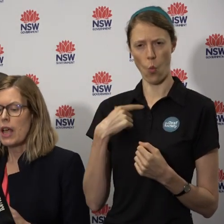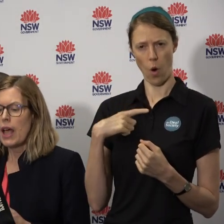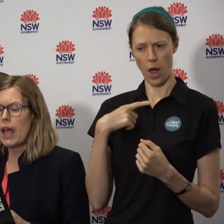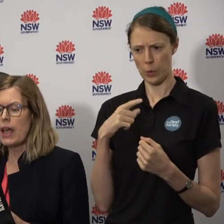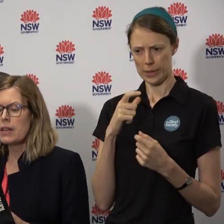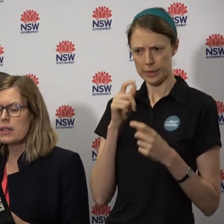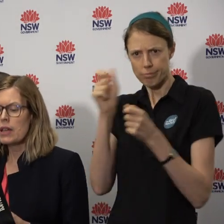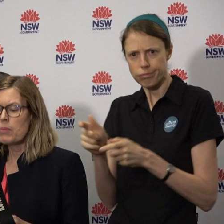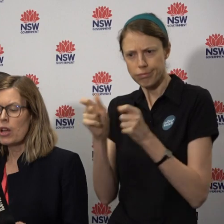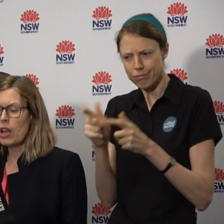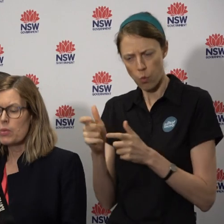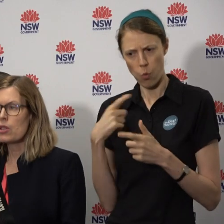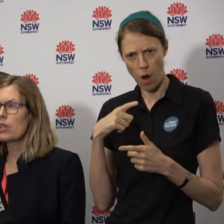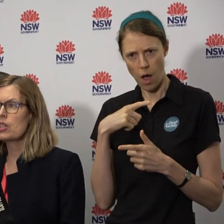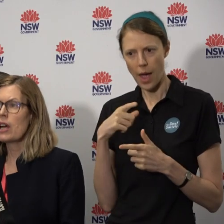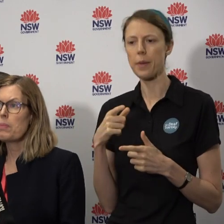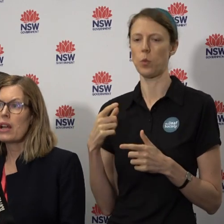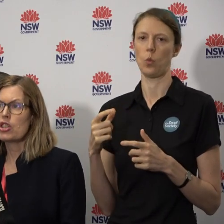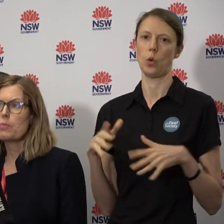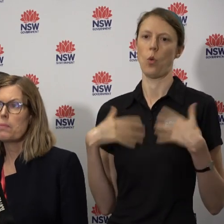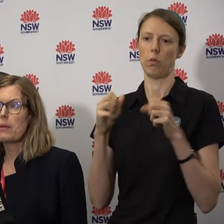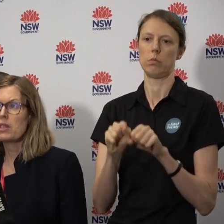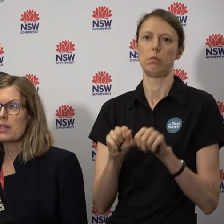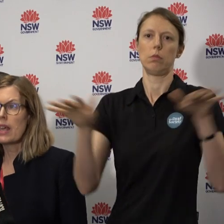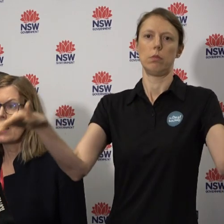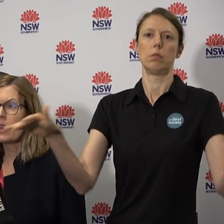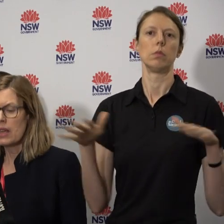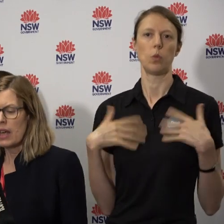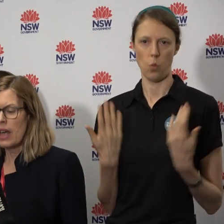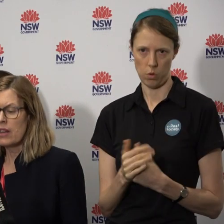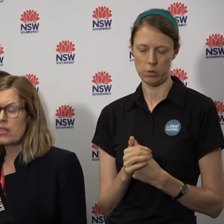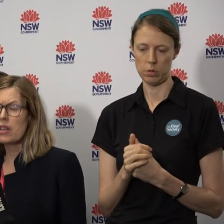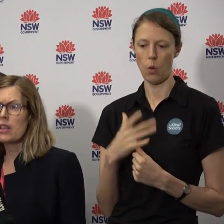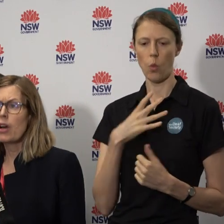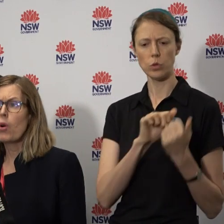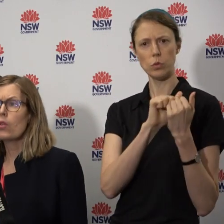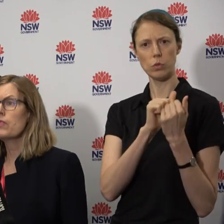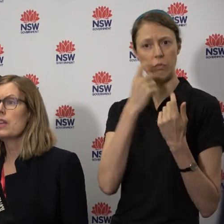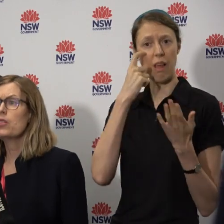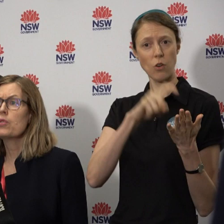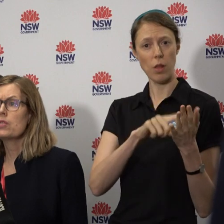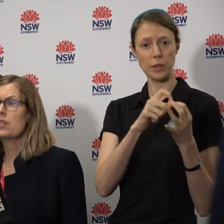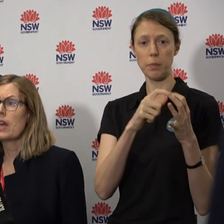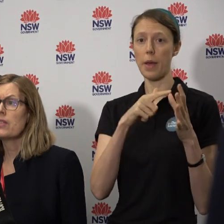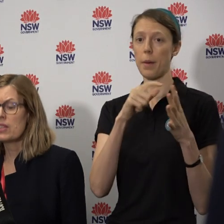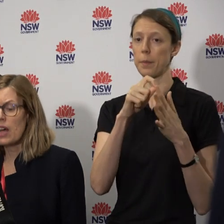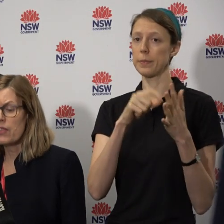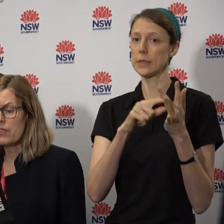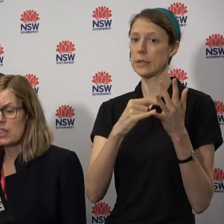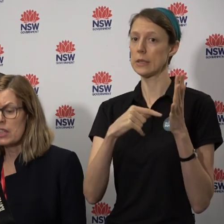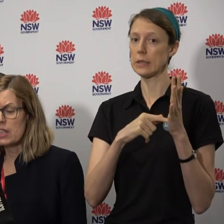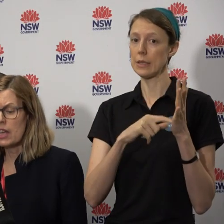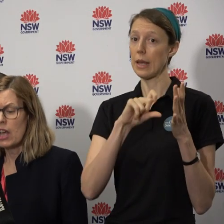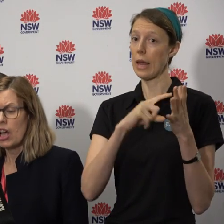transmission. And I'd like to acknowledge our partnership with Baptist Care and the role of the nurses and the staff